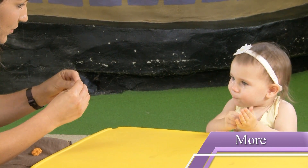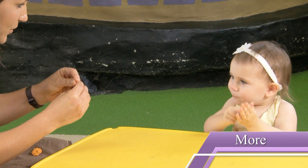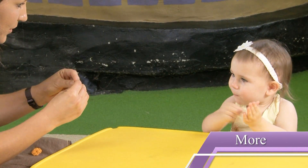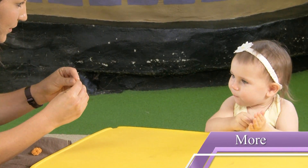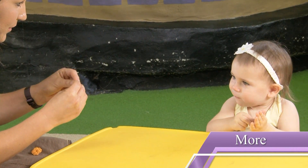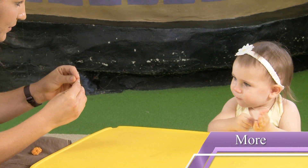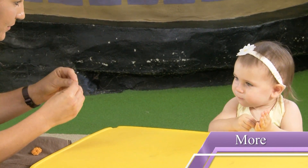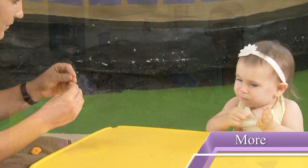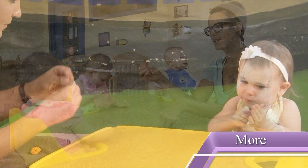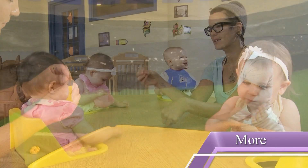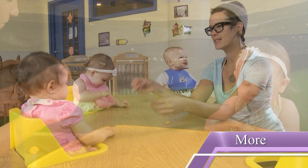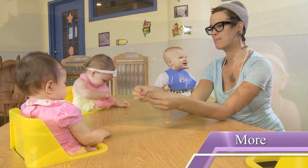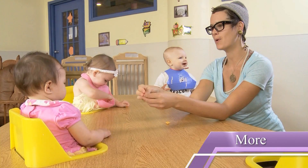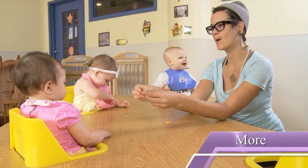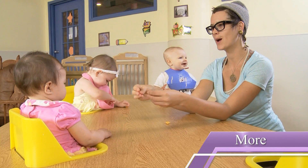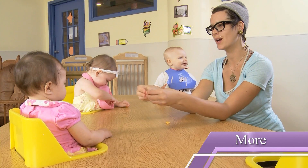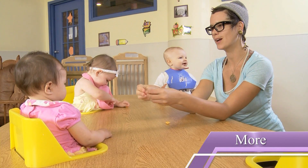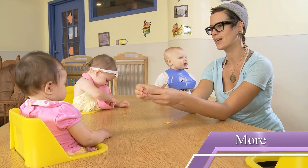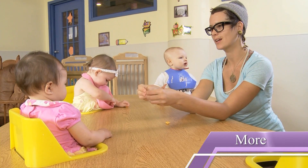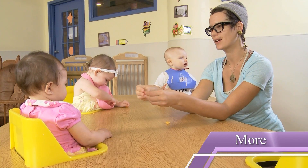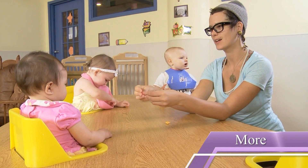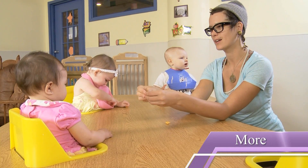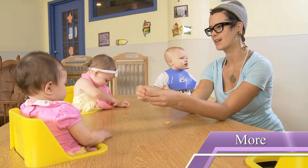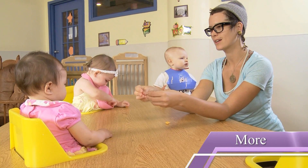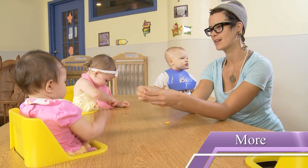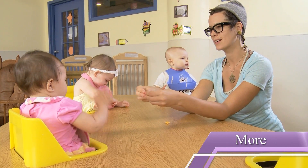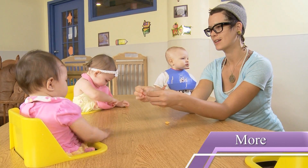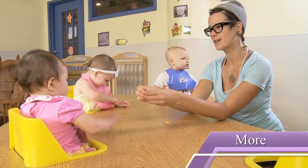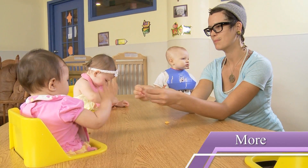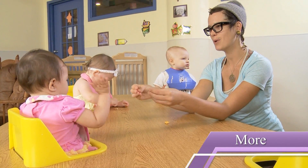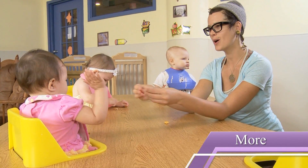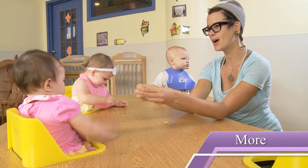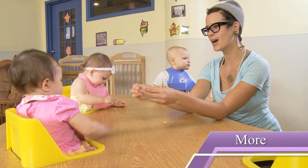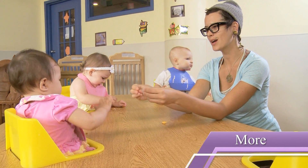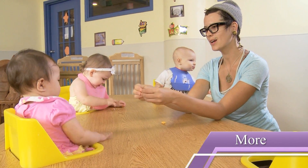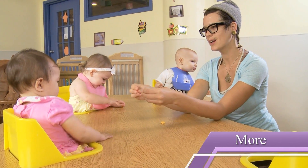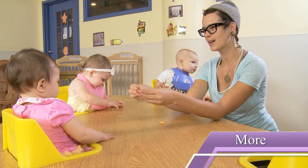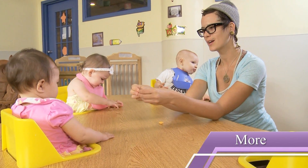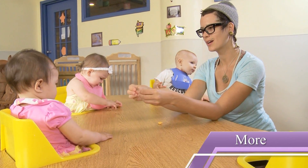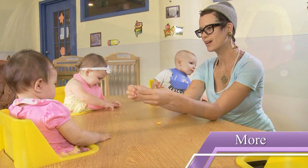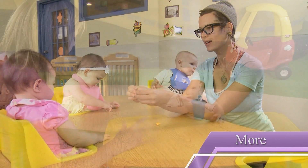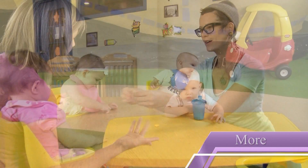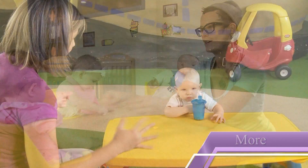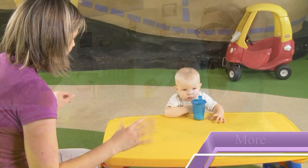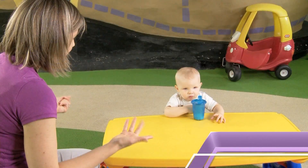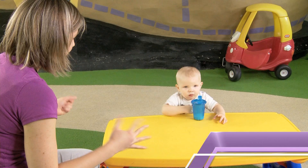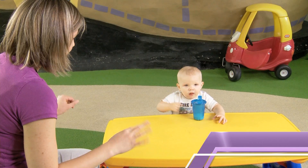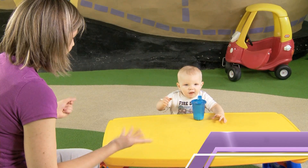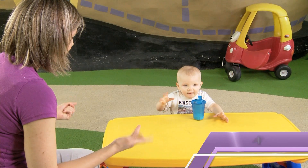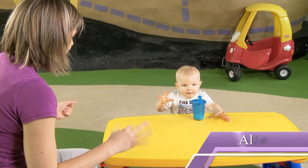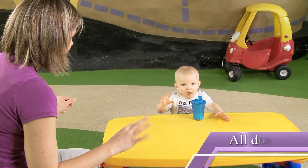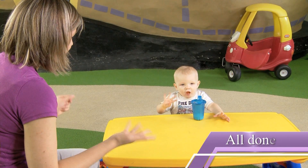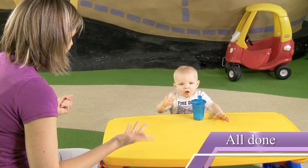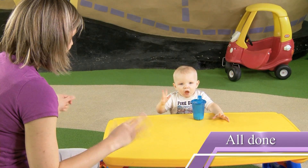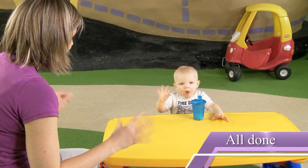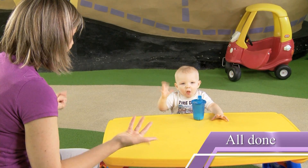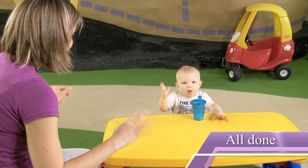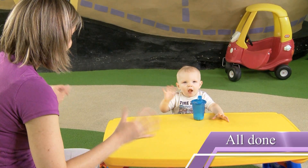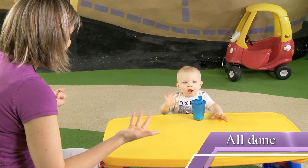under to make an O shape. Say Then bring your hands together and separate them repeatedly. For all done, start with palms